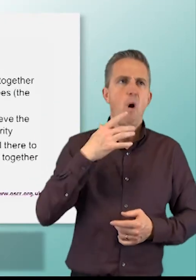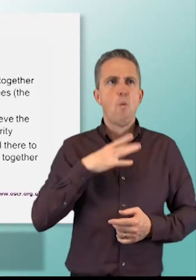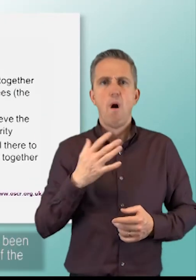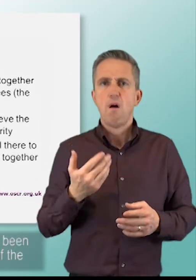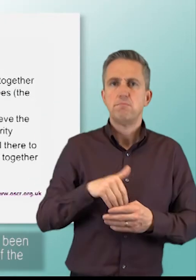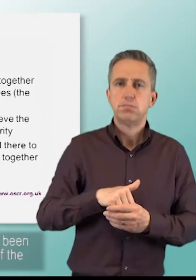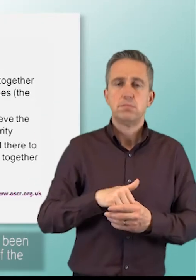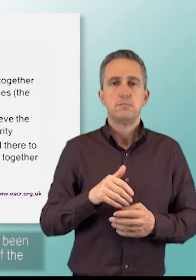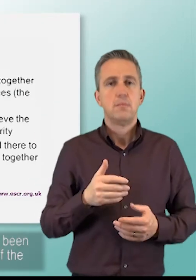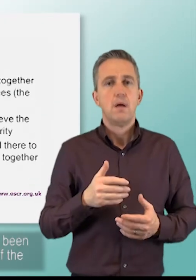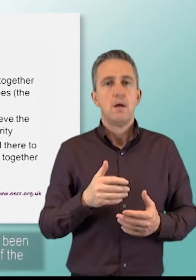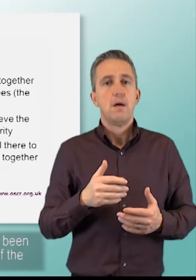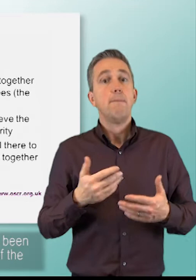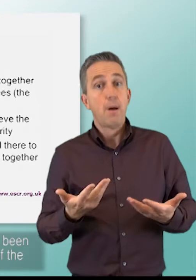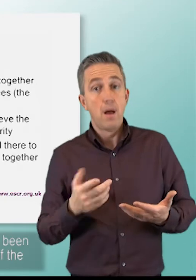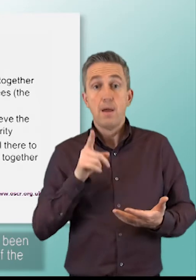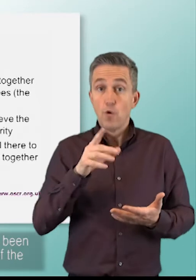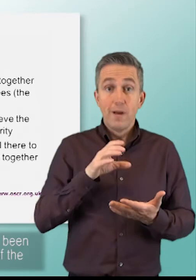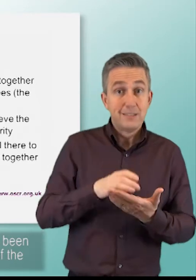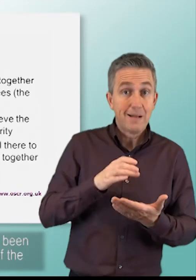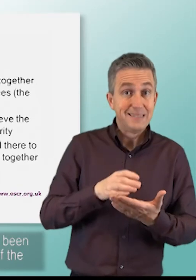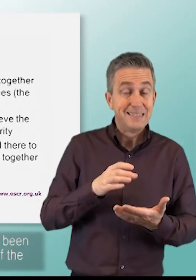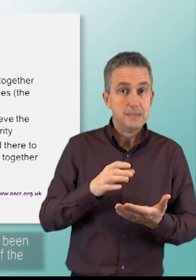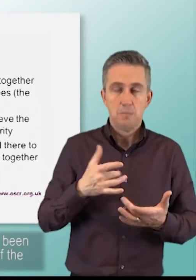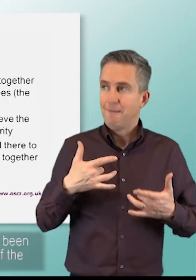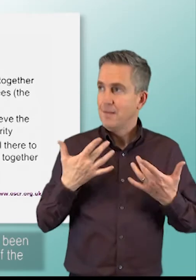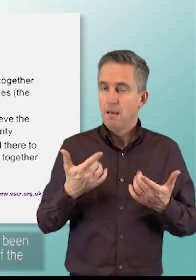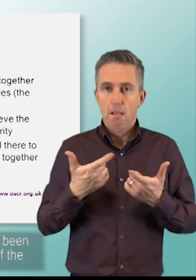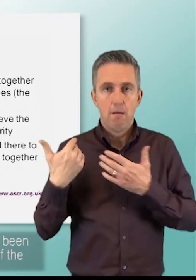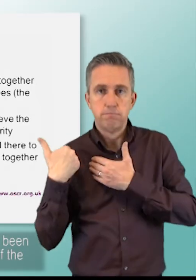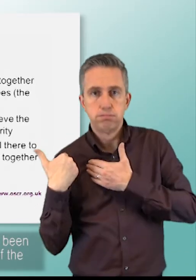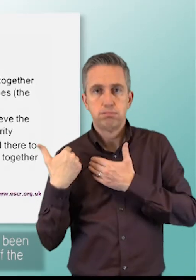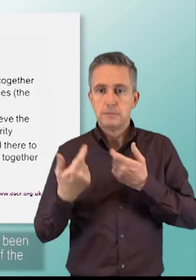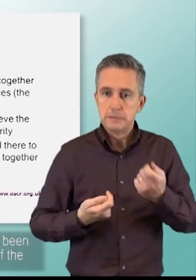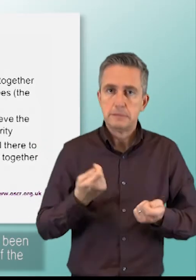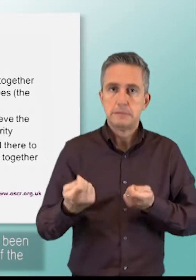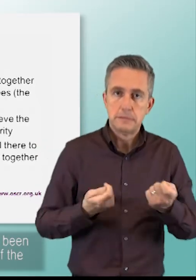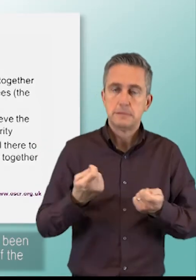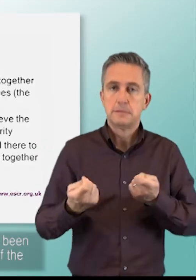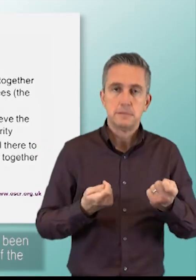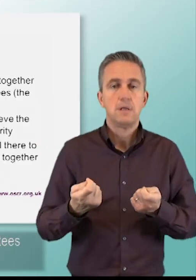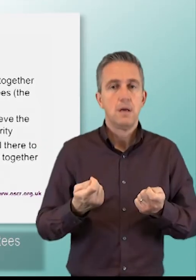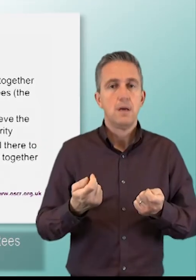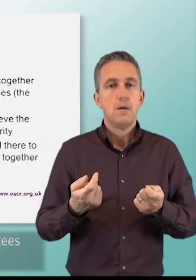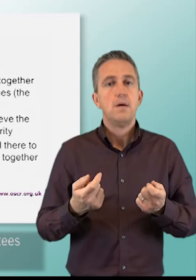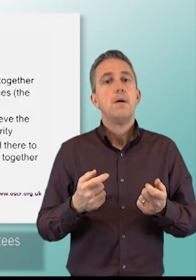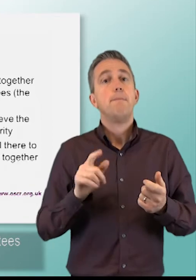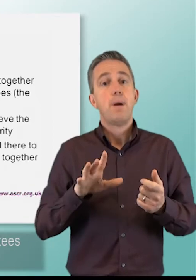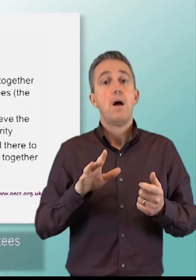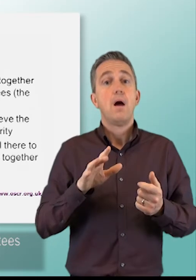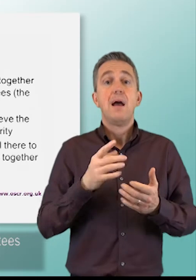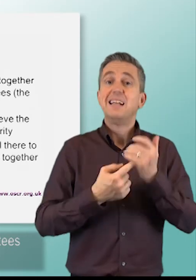isolation. But although sometimes you might feel like that if you've been in that charity trustee role. But a really critical part of the charity trustee